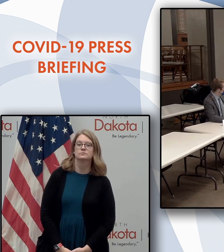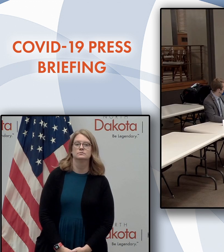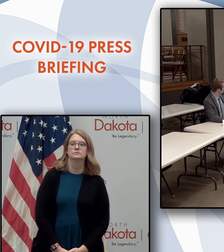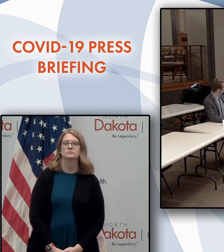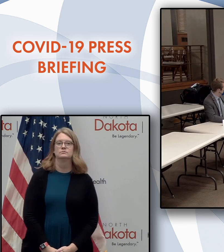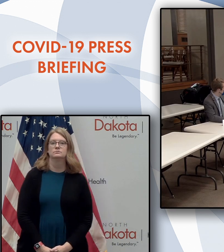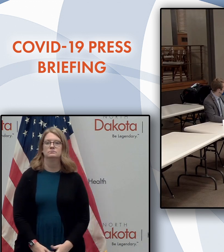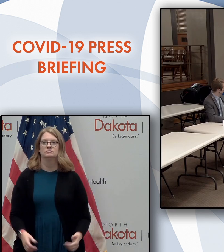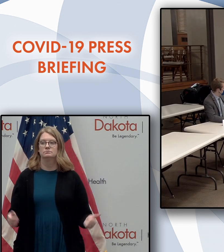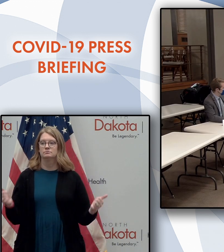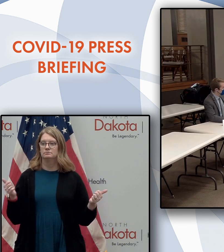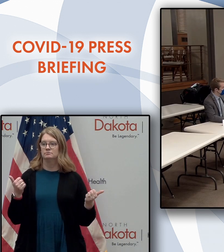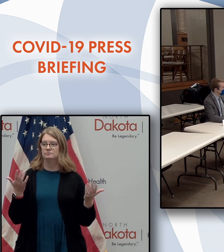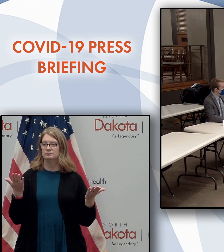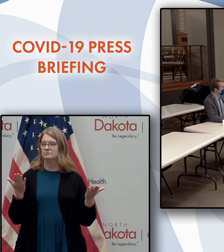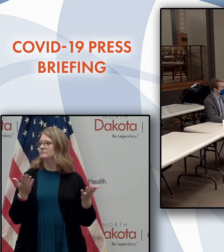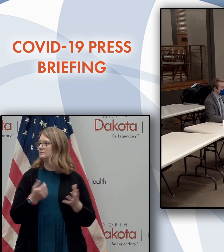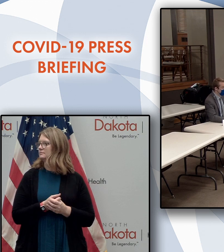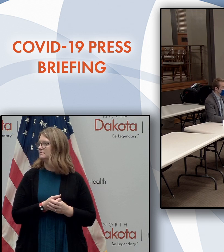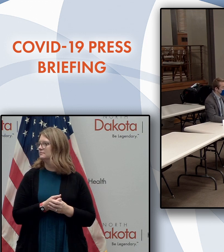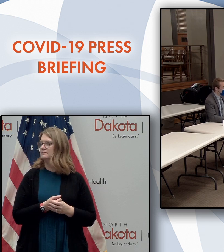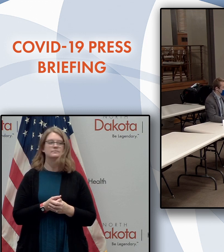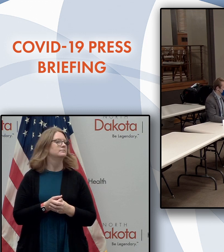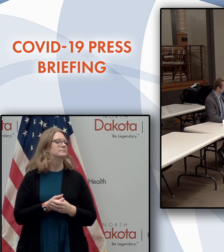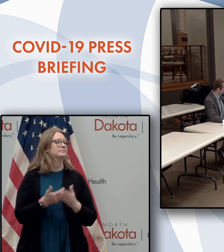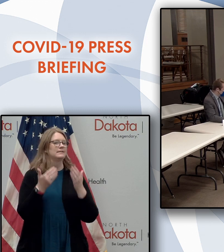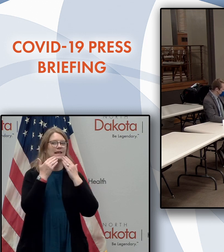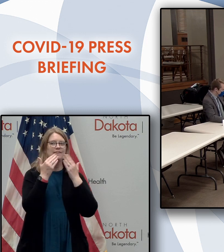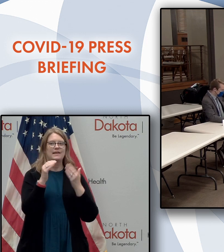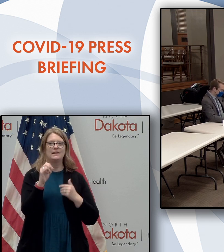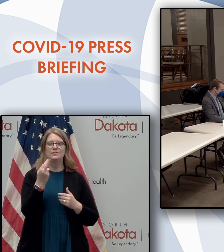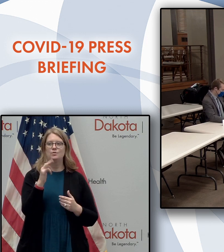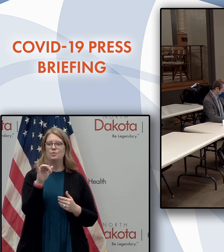You good? All right, sweet. Thank you, Chris.